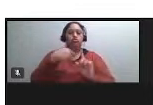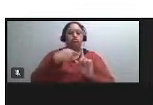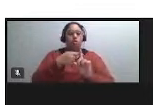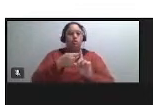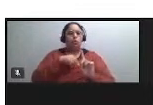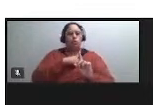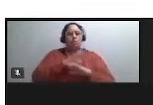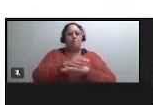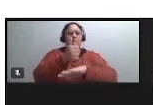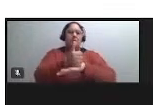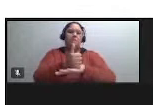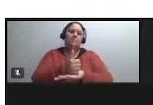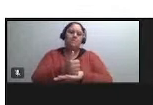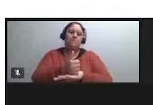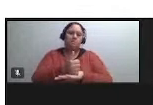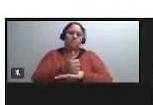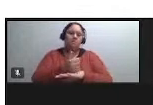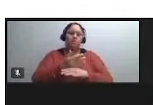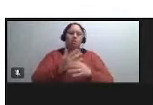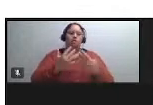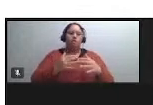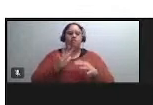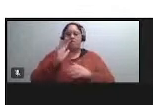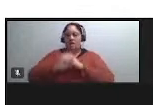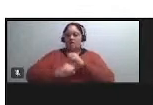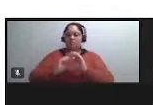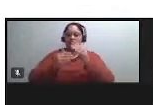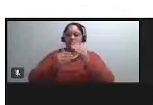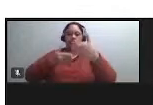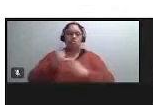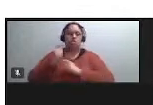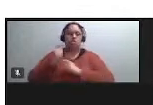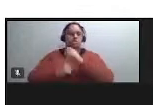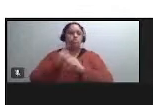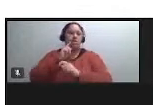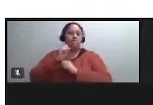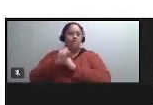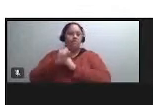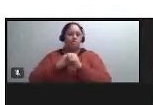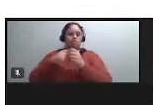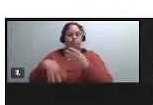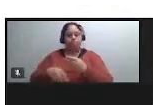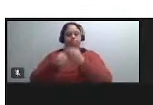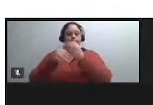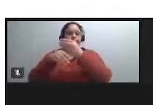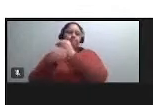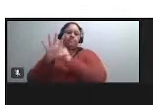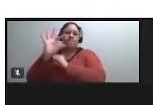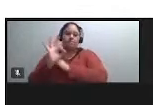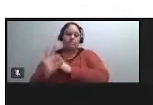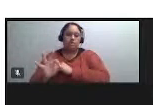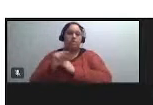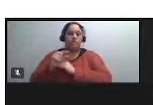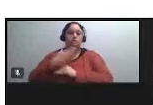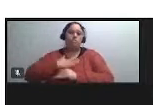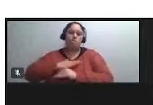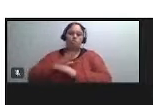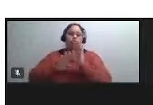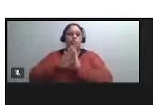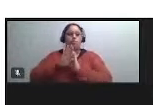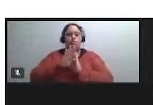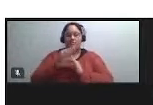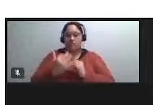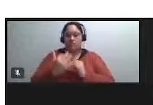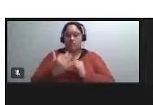we've set incrementally over the 5-year term. So every year, it's an additional 5% by which we want to